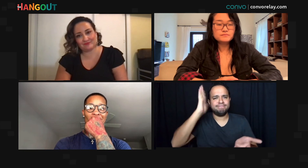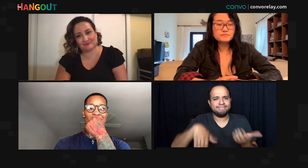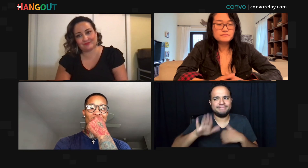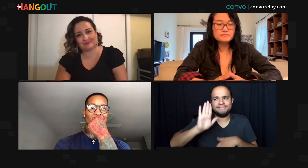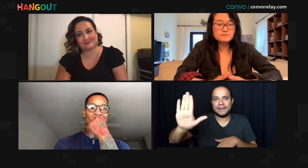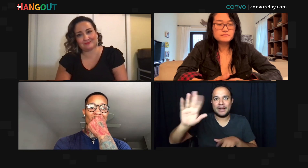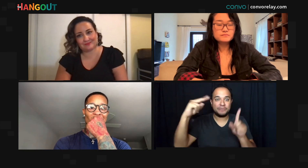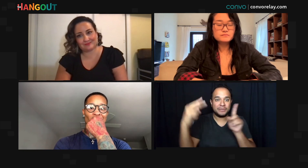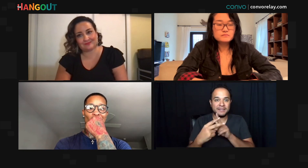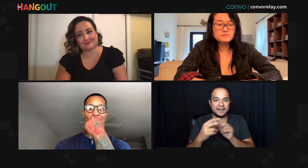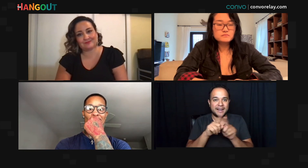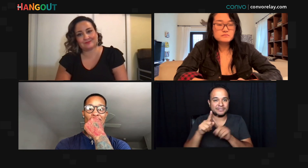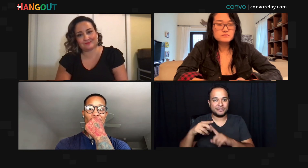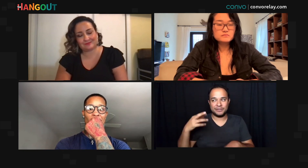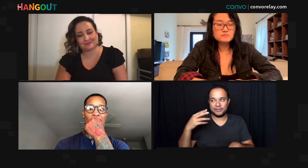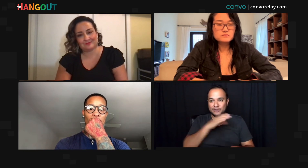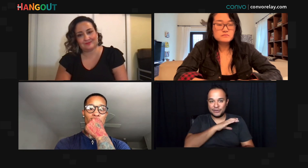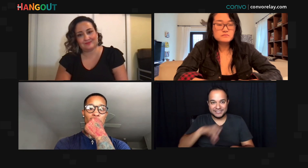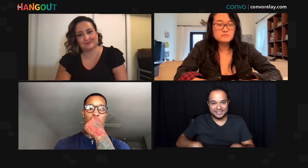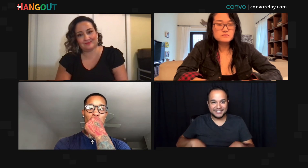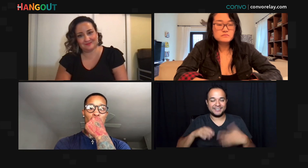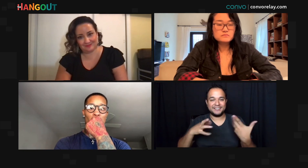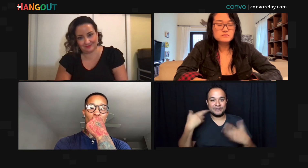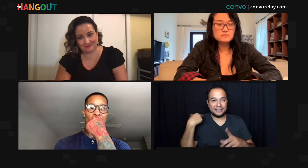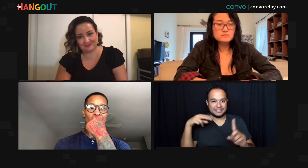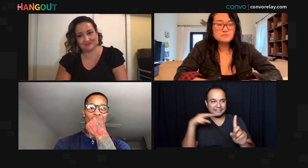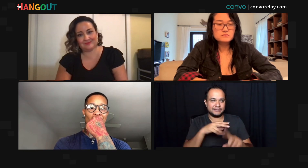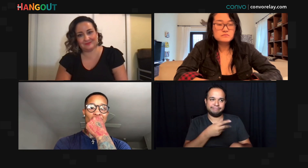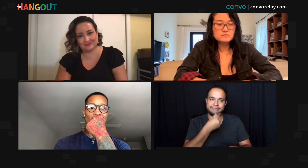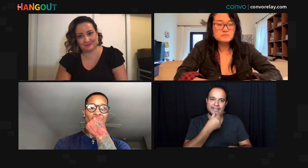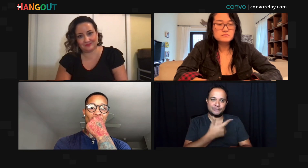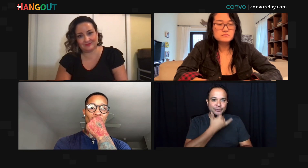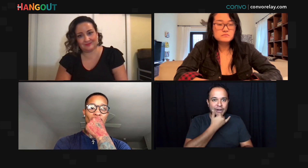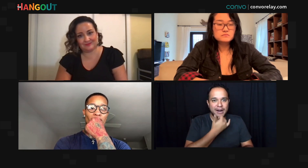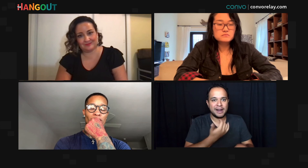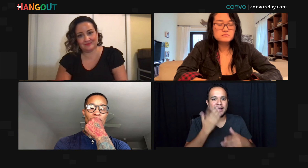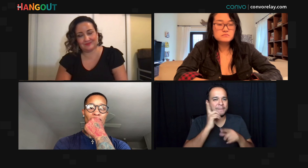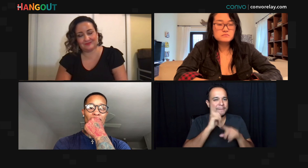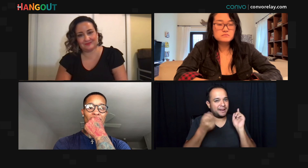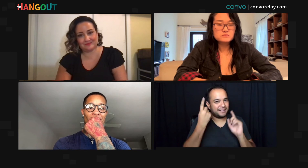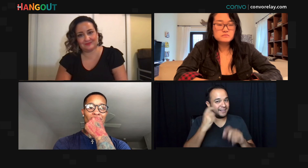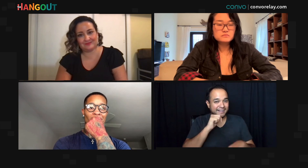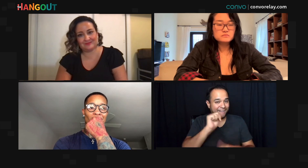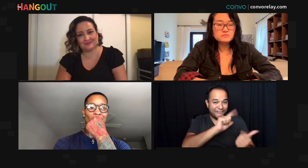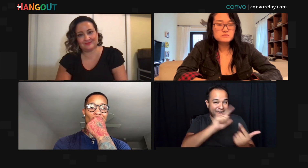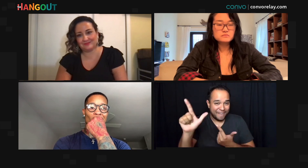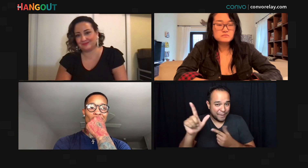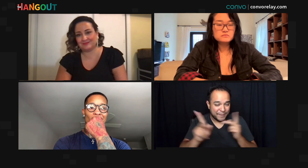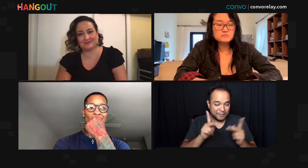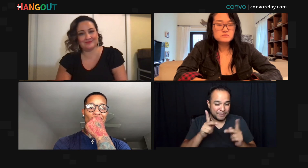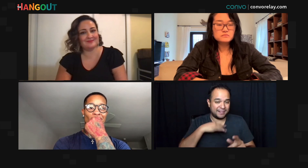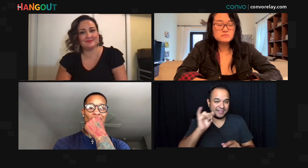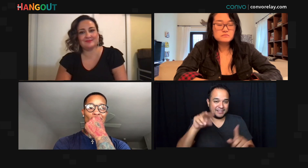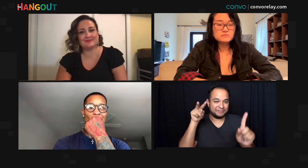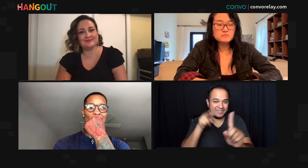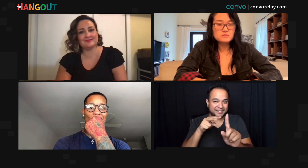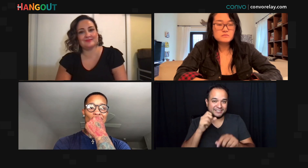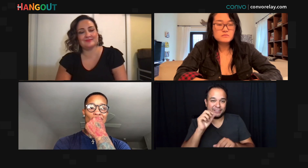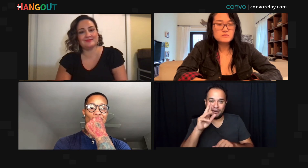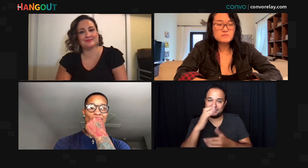good friendships. I knew what their perspective was and being very Christian, and that they felt that being gay was wrong. I